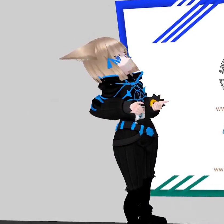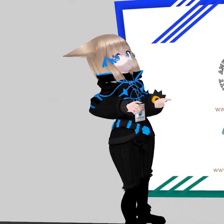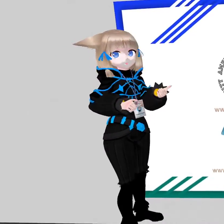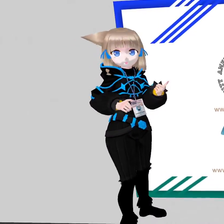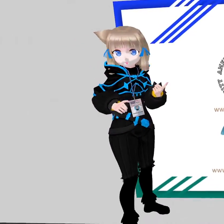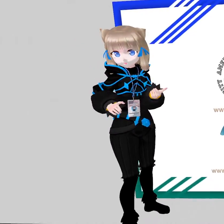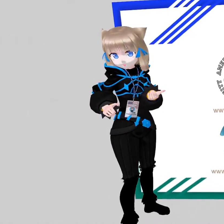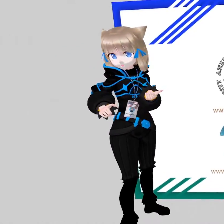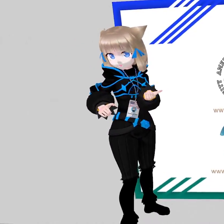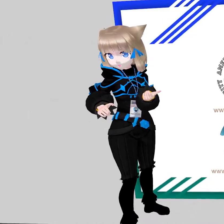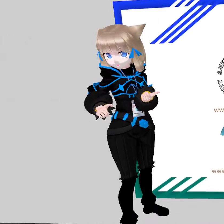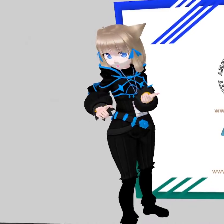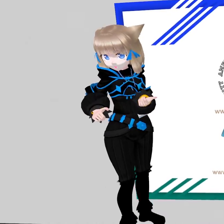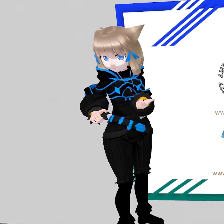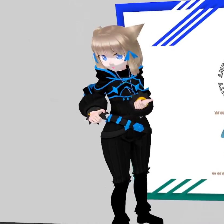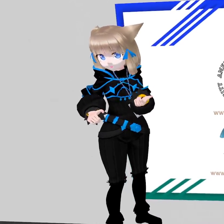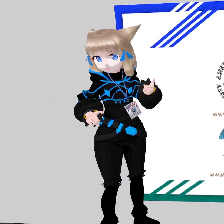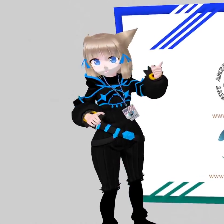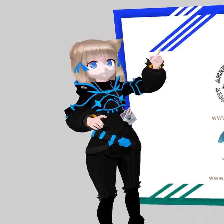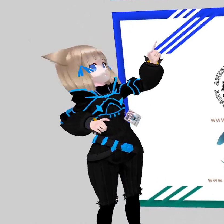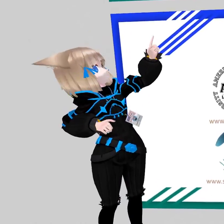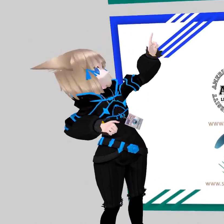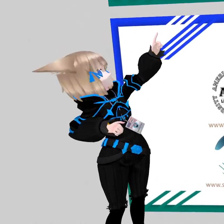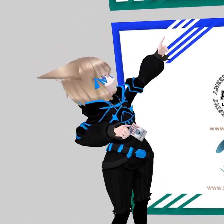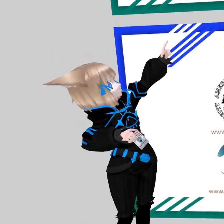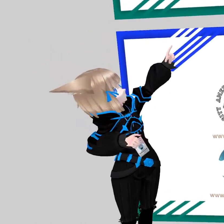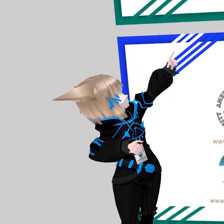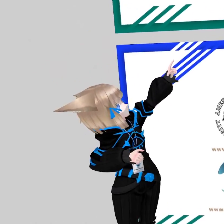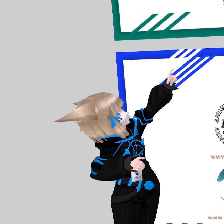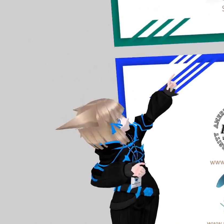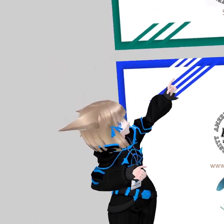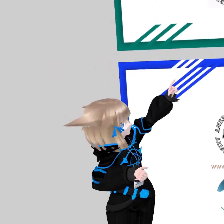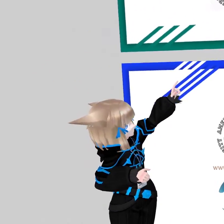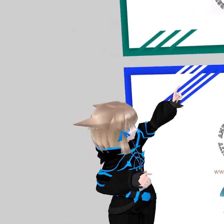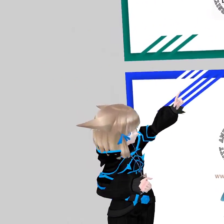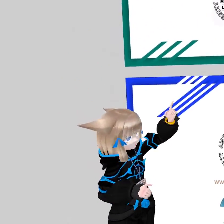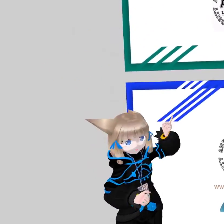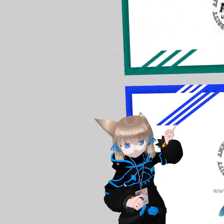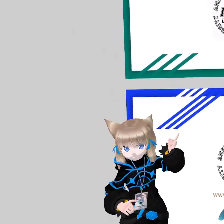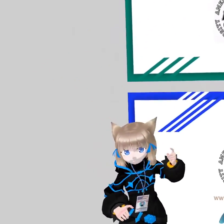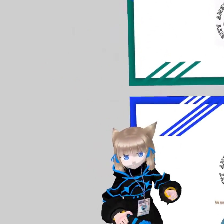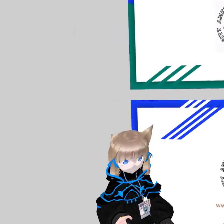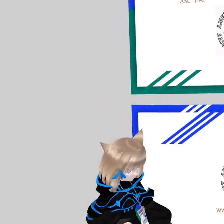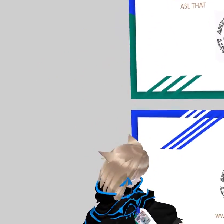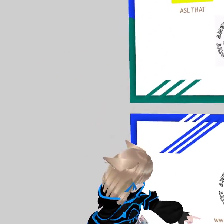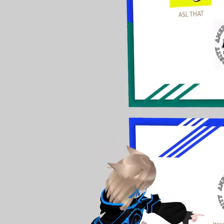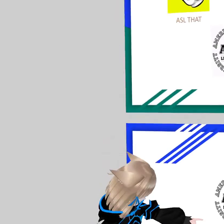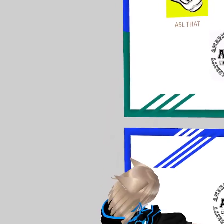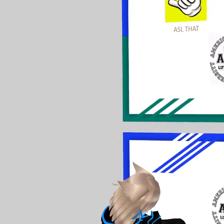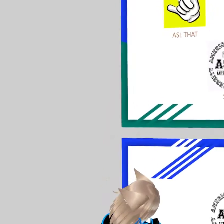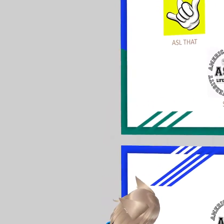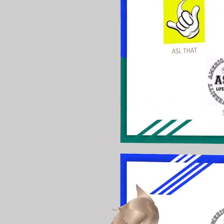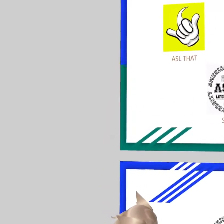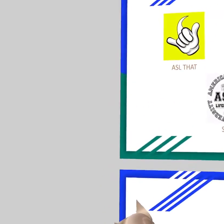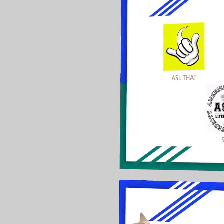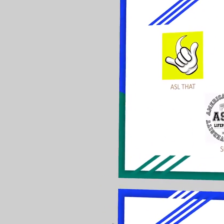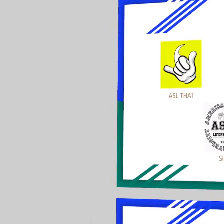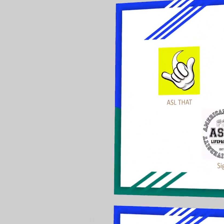And he also has another YouTube channel that's just it's called Signs, and it's pretty close to Life